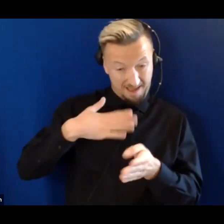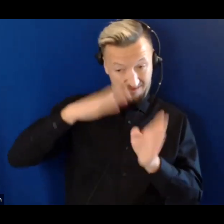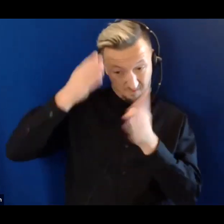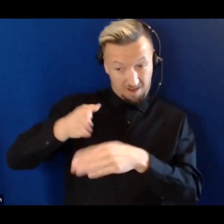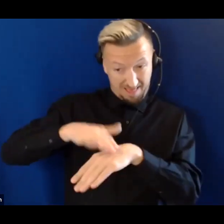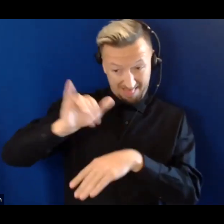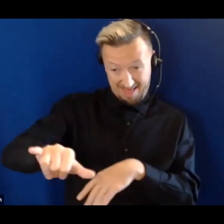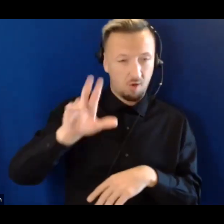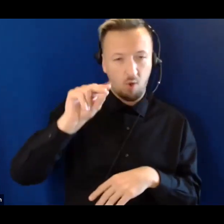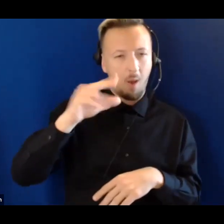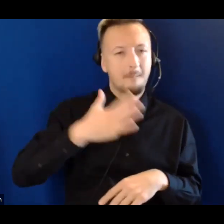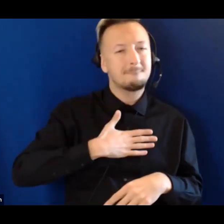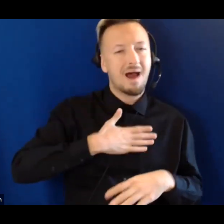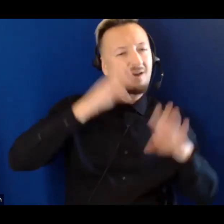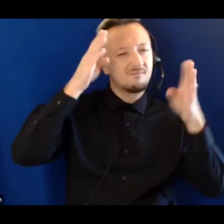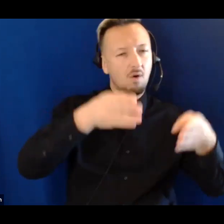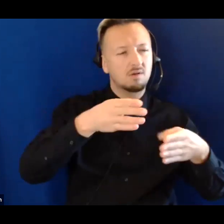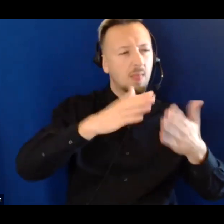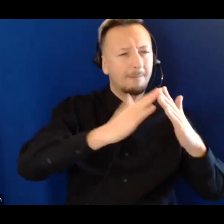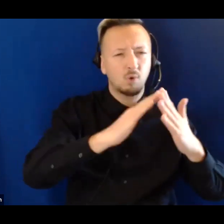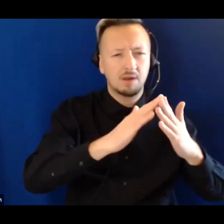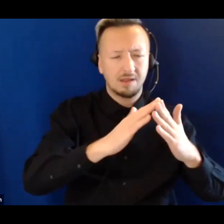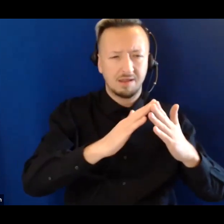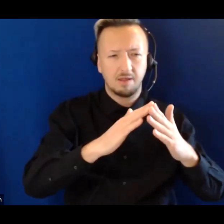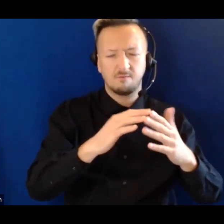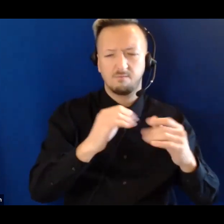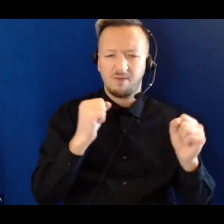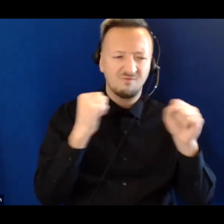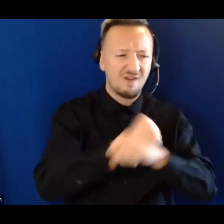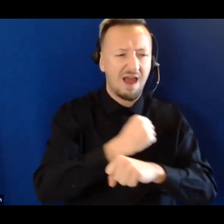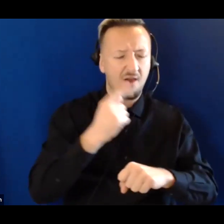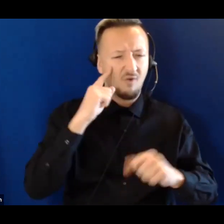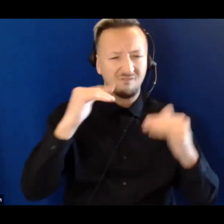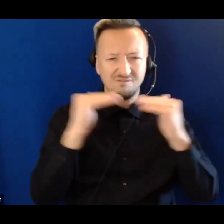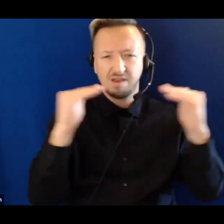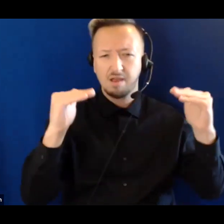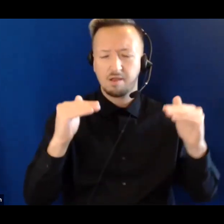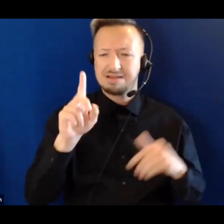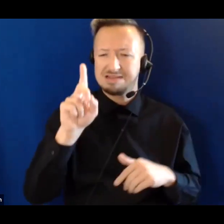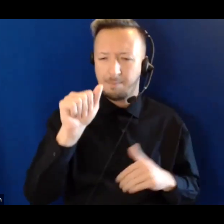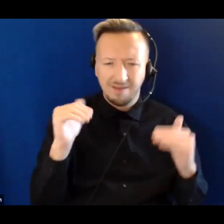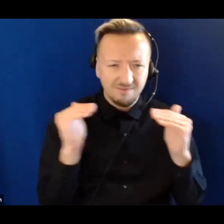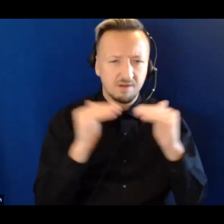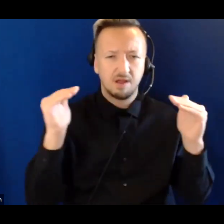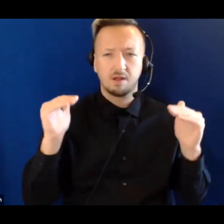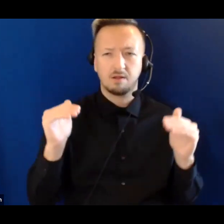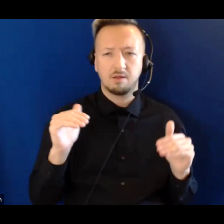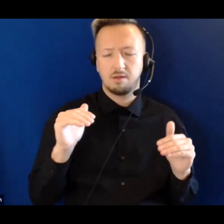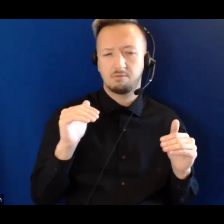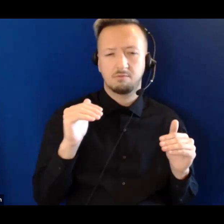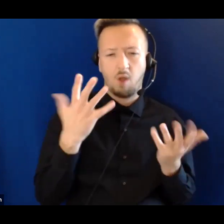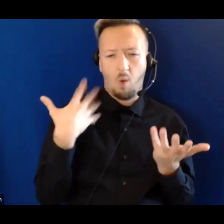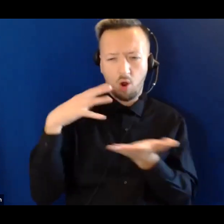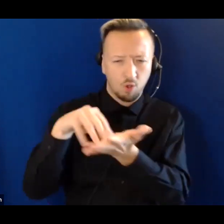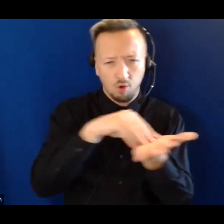I'm able to make community, and I'm able to fight for social justice and disability justice, and the ways I'm able to learn and